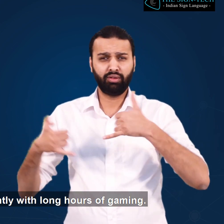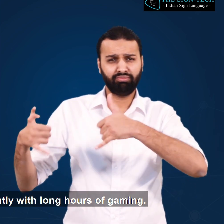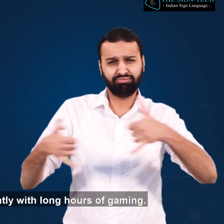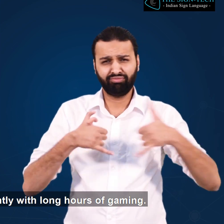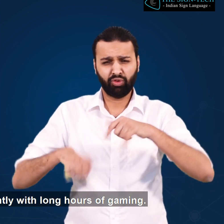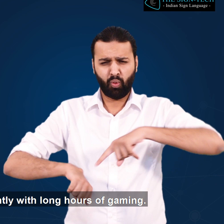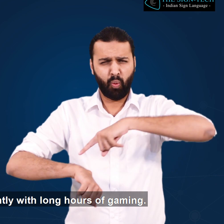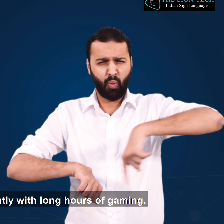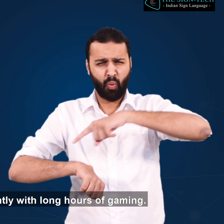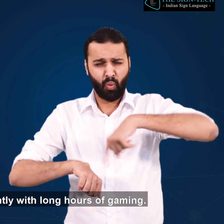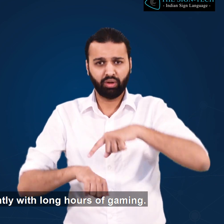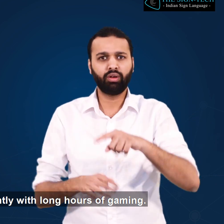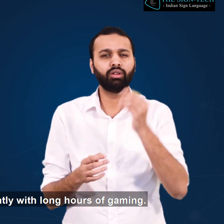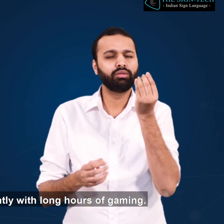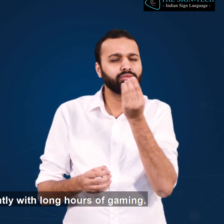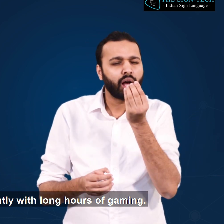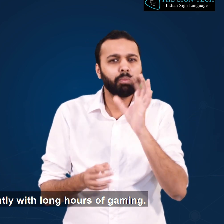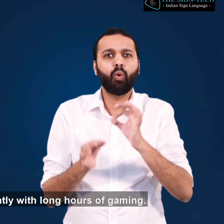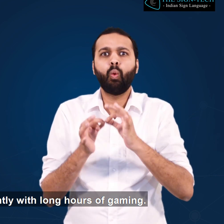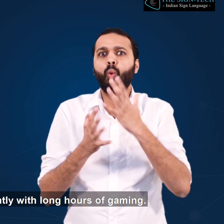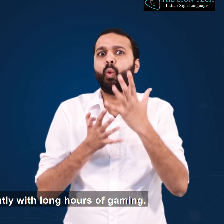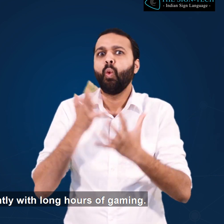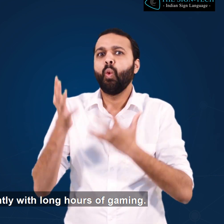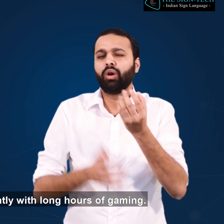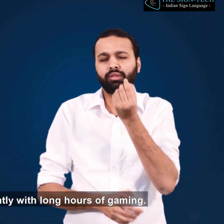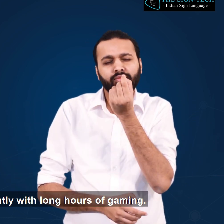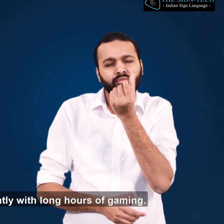The laptop heats up slightly with long hours of gaming.